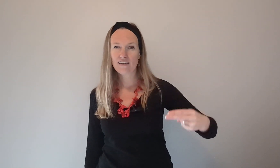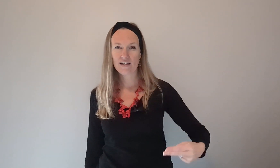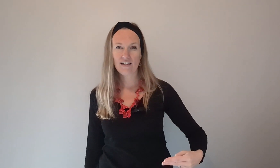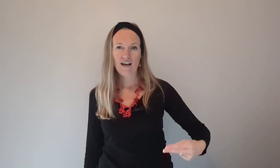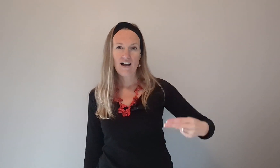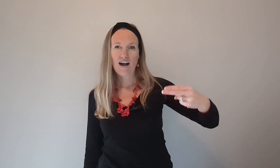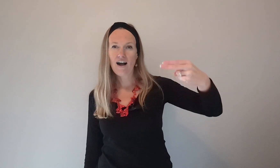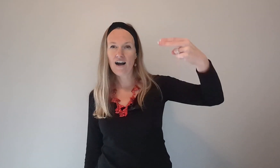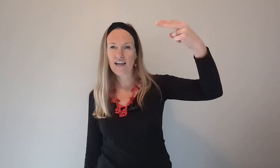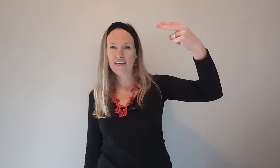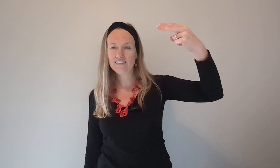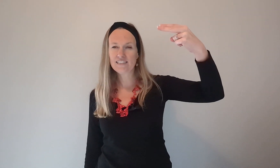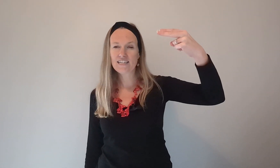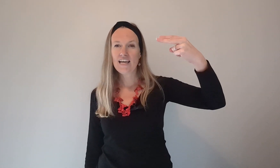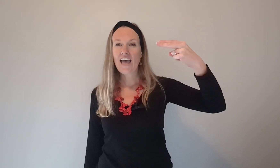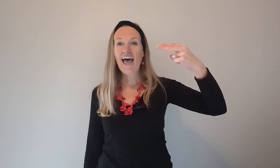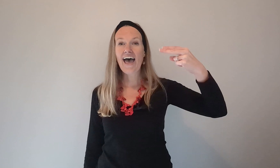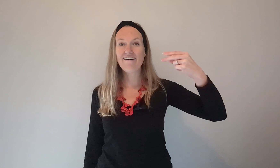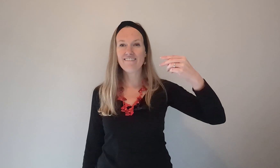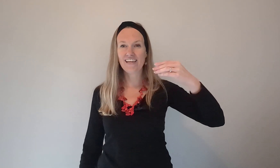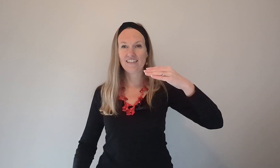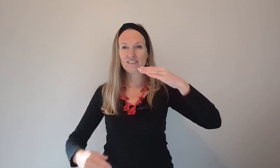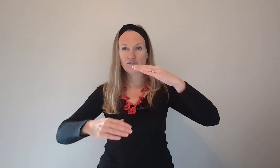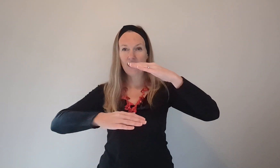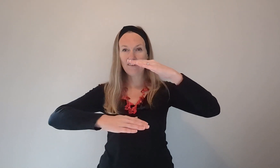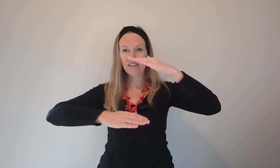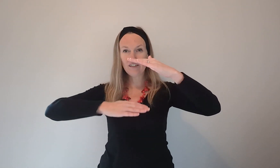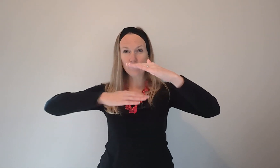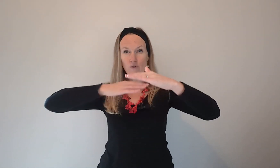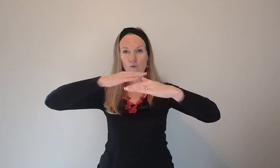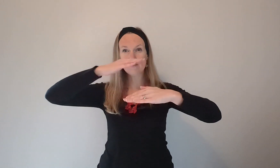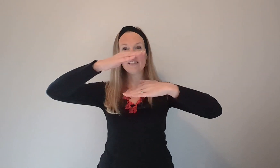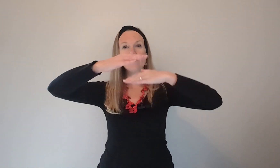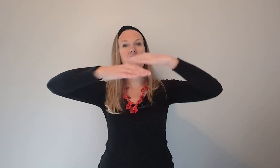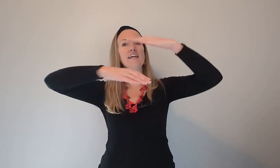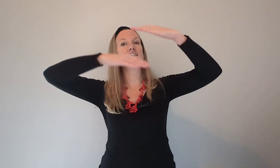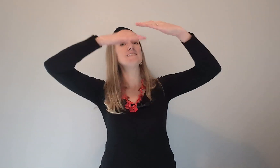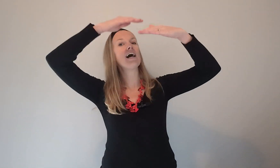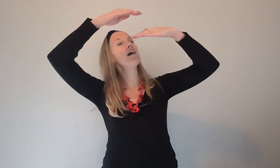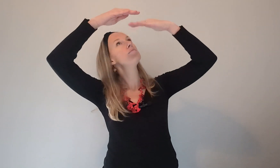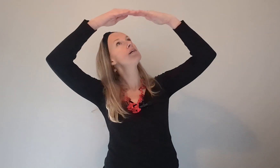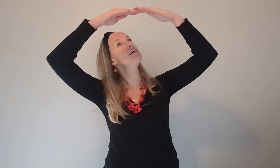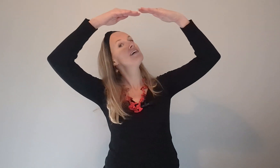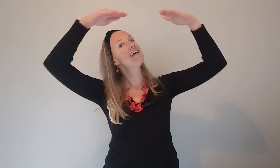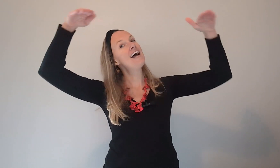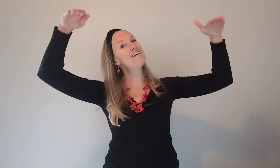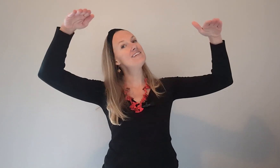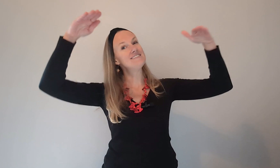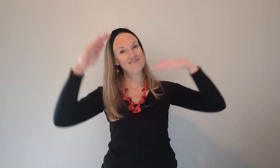Okay, highest, heaven. So for heaven, you're rolling your hands up. Heaven.